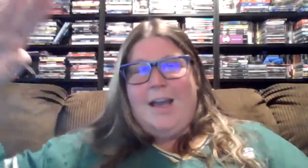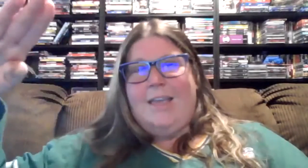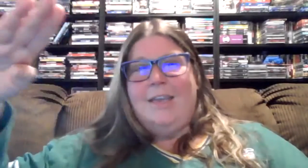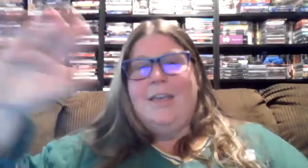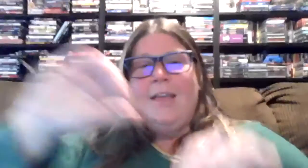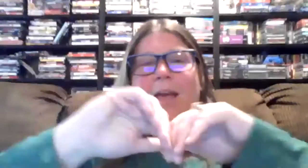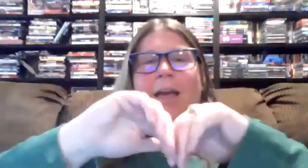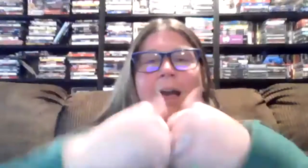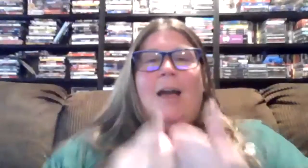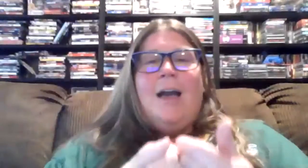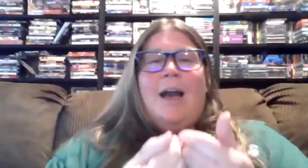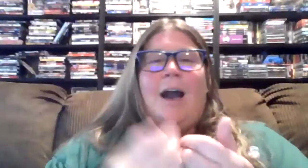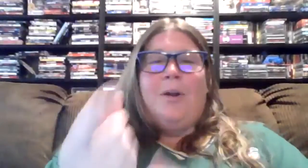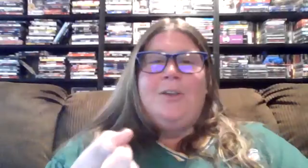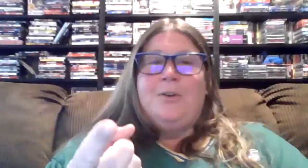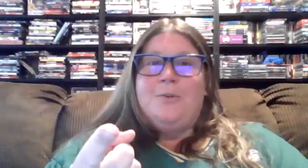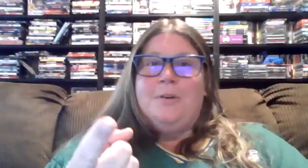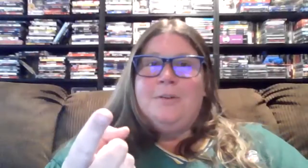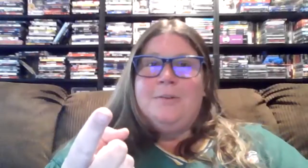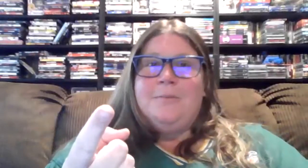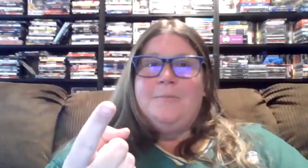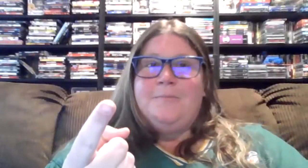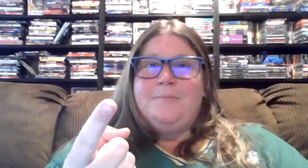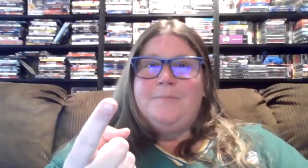Hi, how are you?